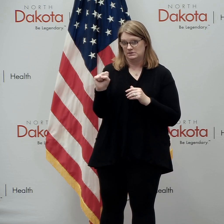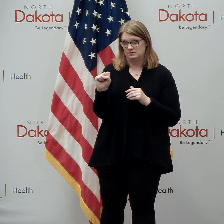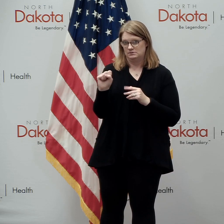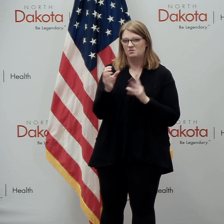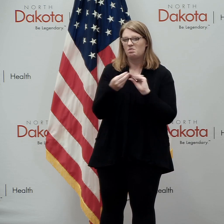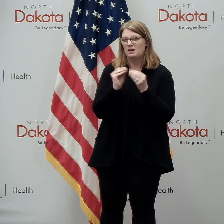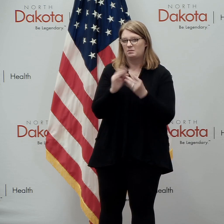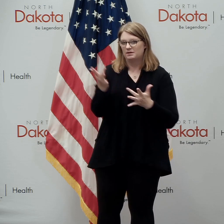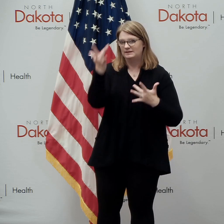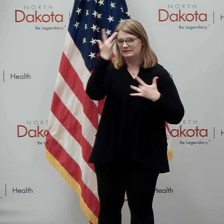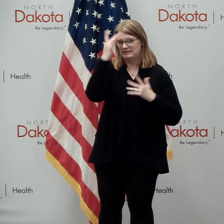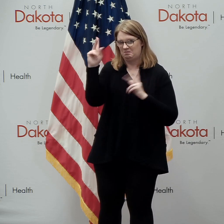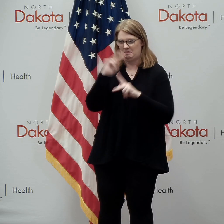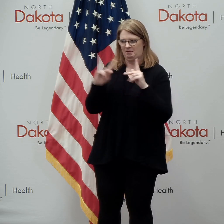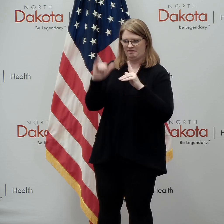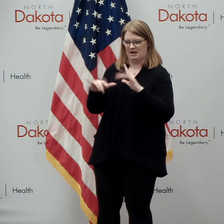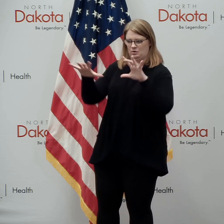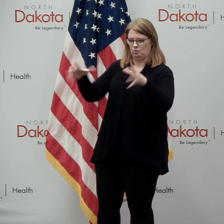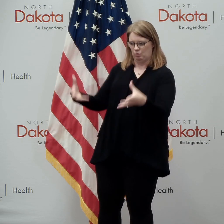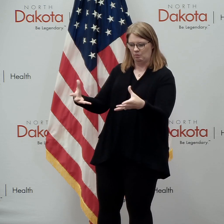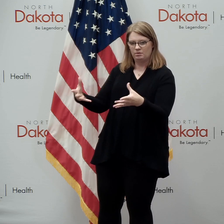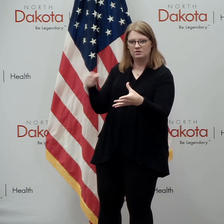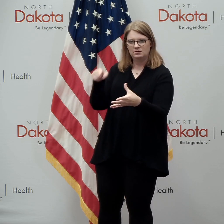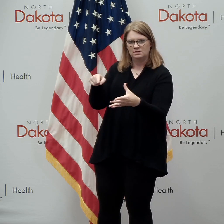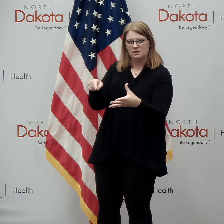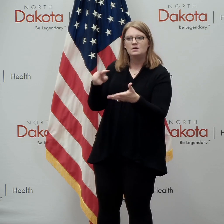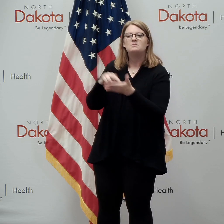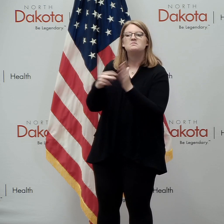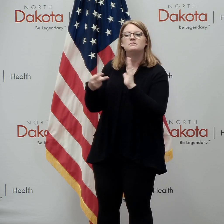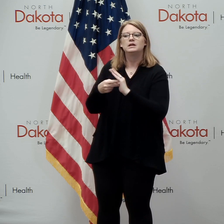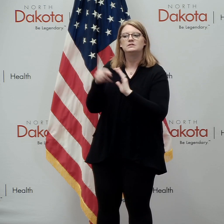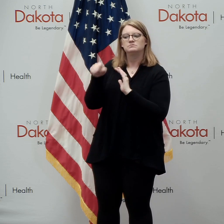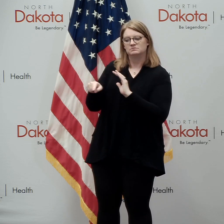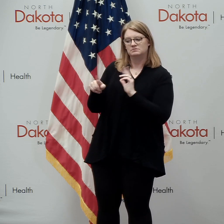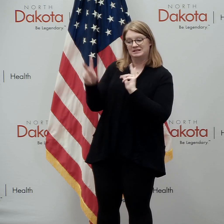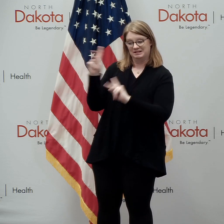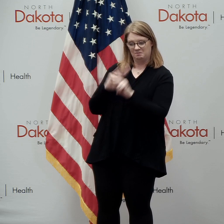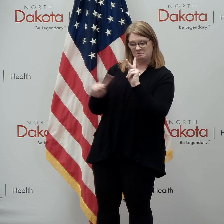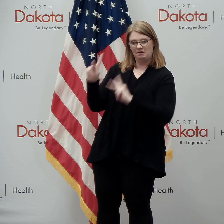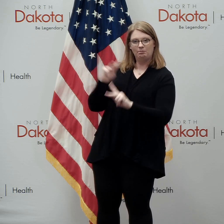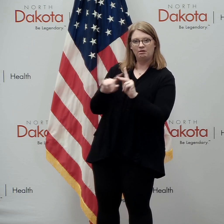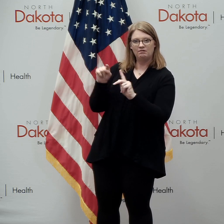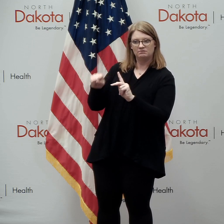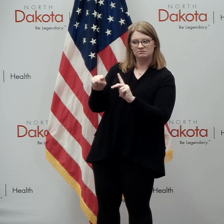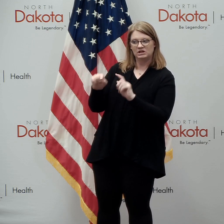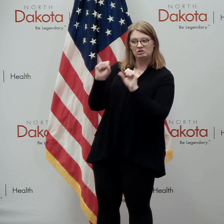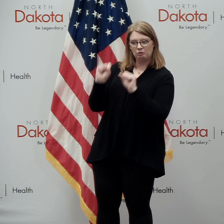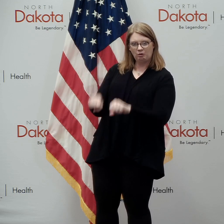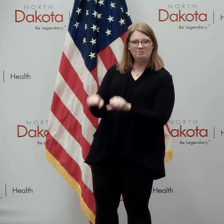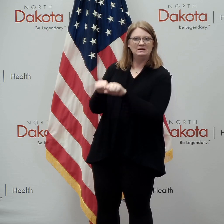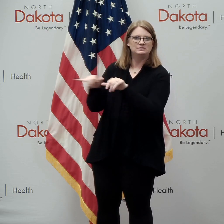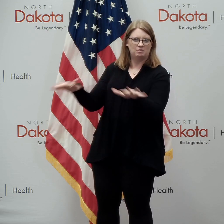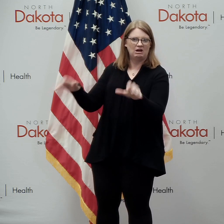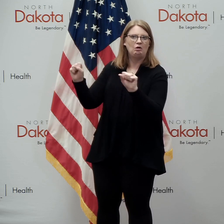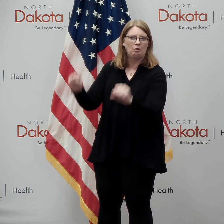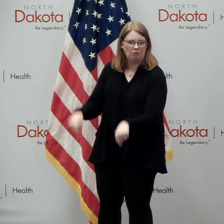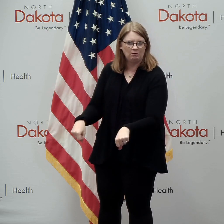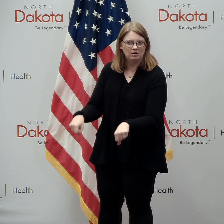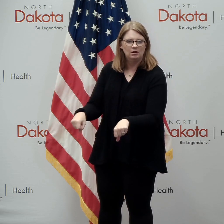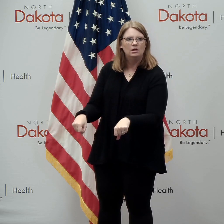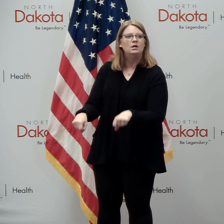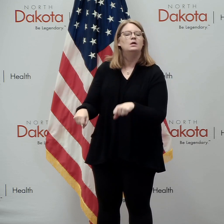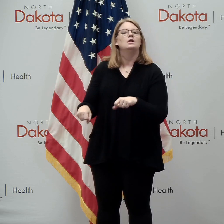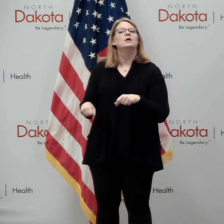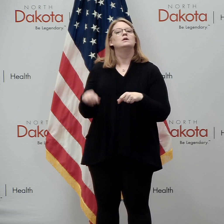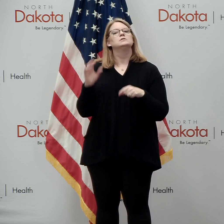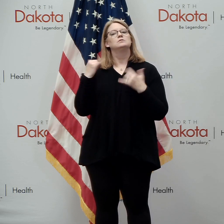valuable for us to understand than anything related to cumulative. Active tells us the number of people who could be actively spreading it, and that's where we need to have